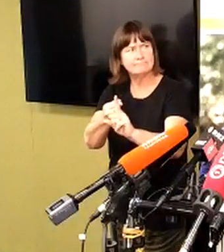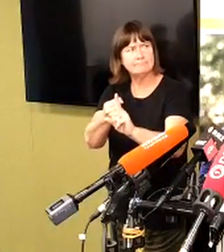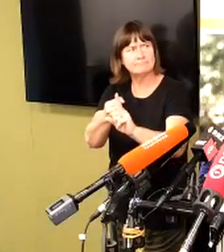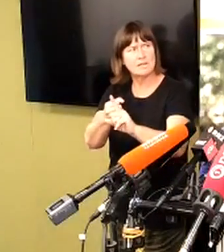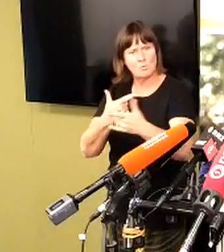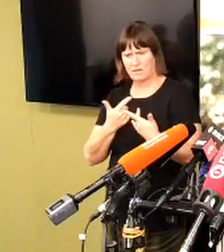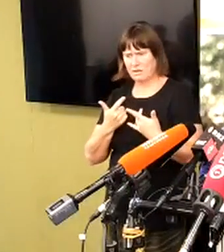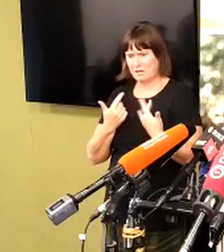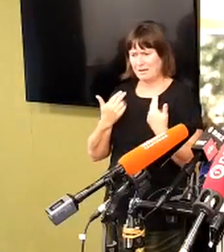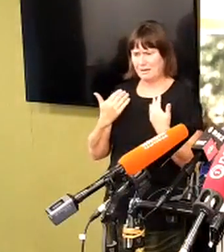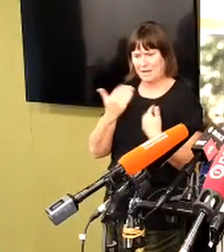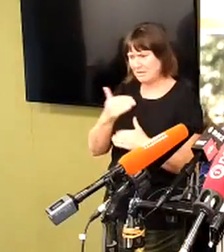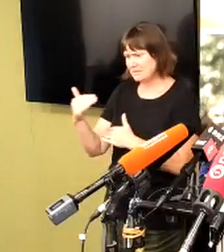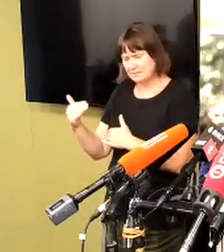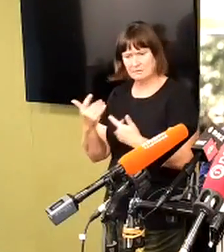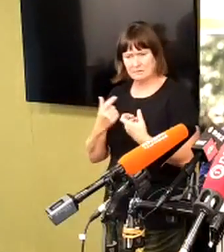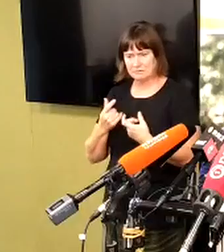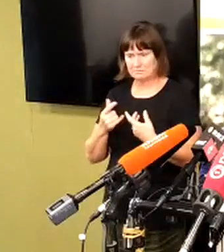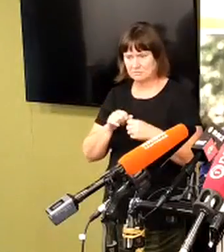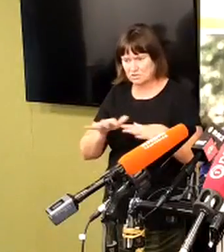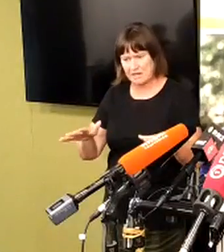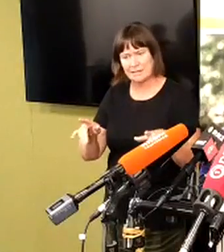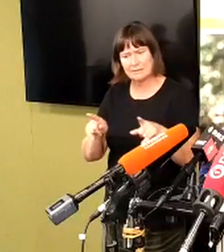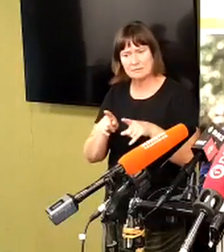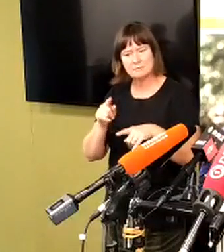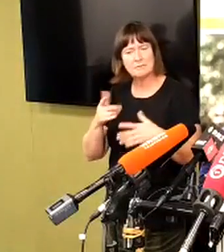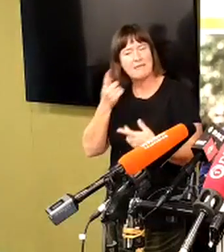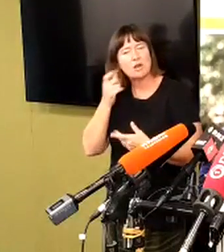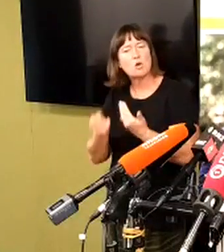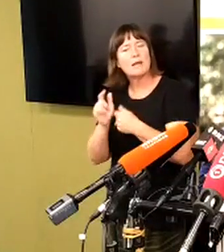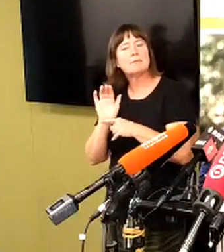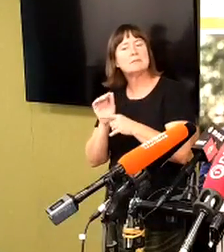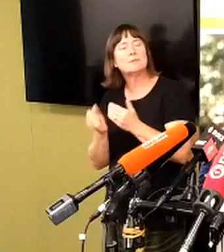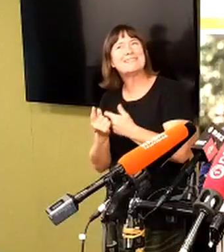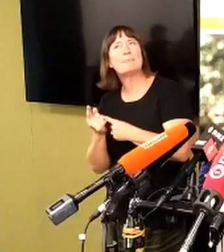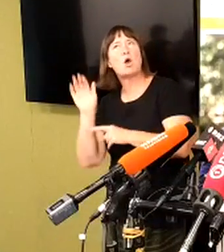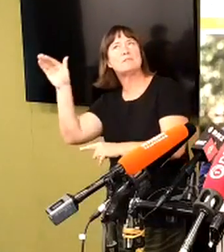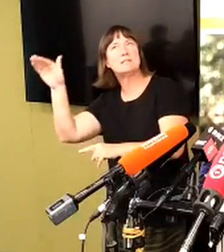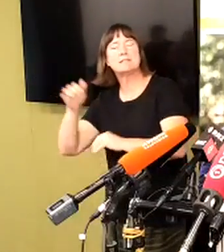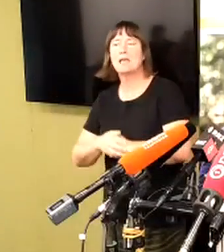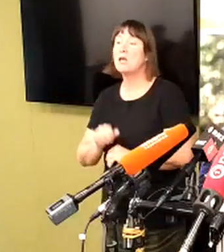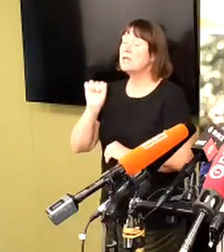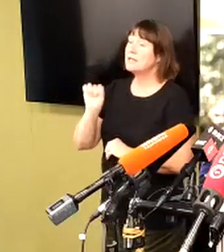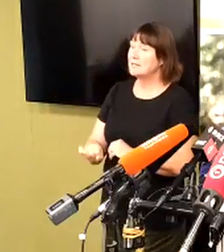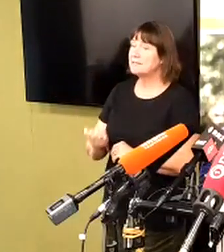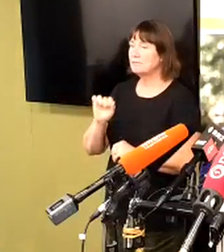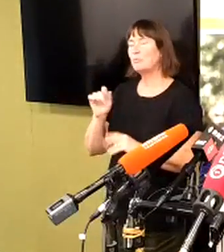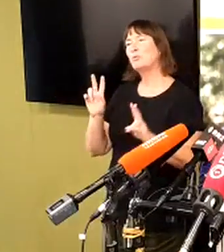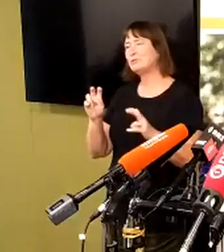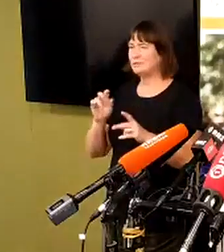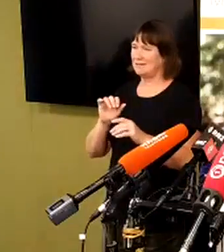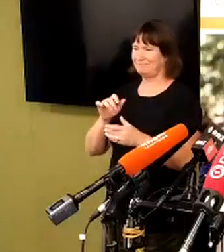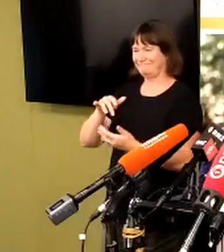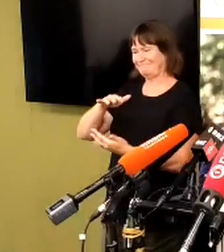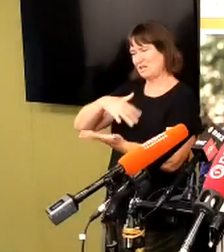overseas? I think we are, and this is why you heard me leading out very strongly. Of course, the best way to social distance is not to